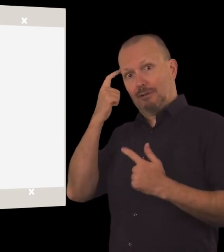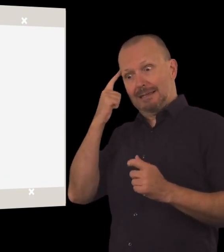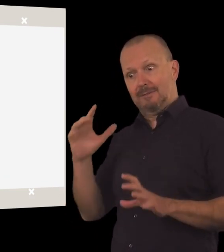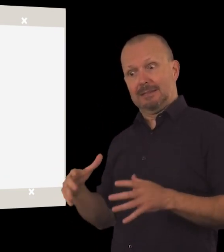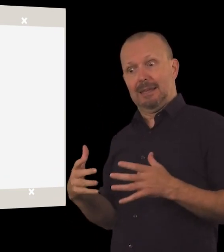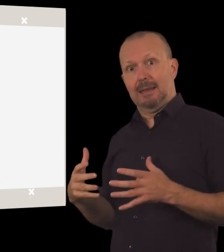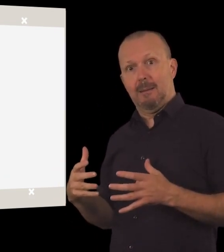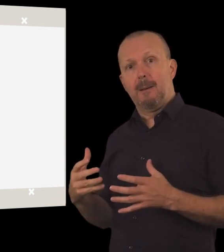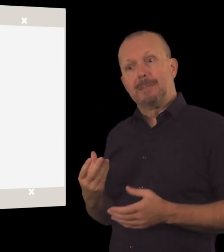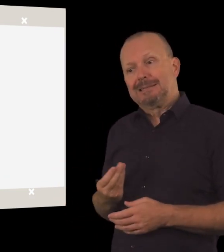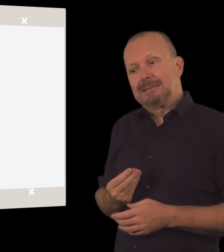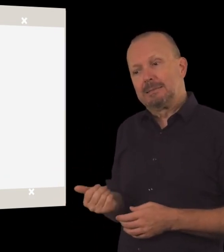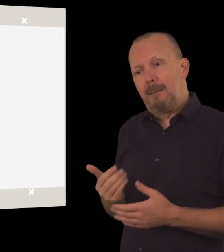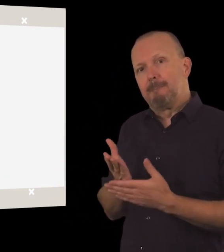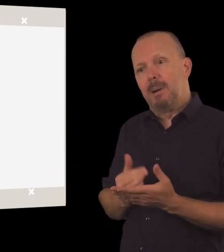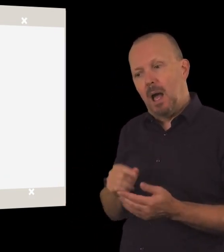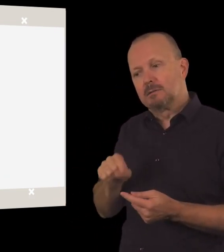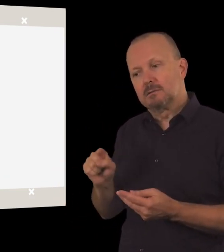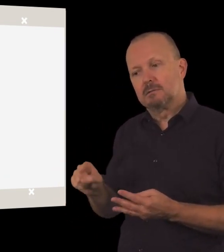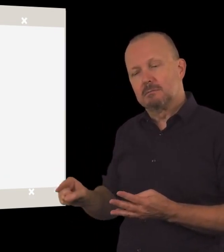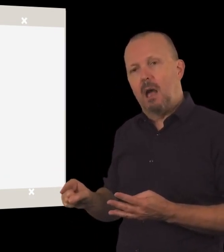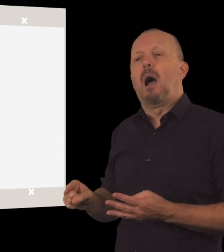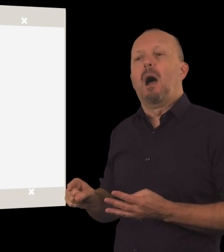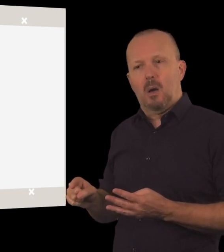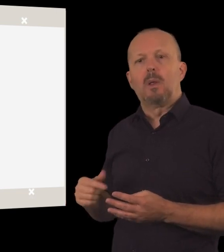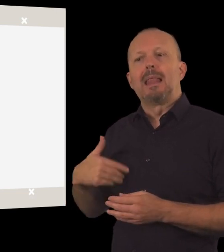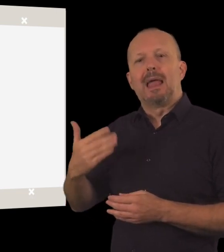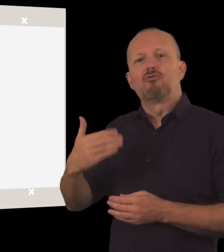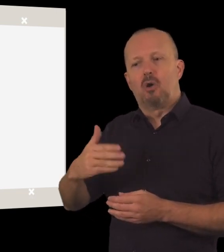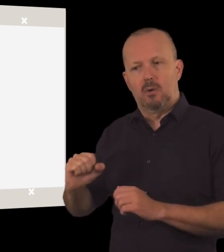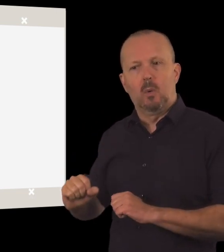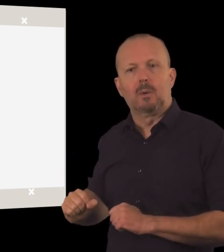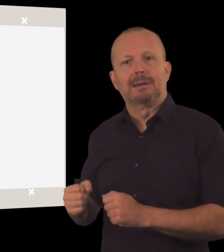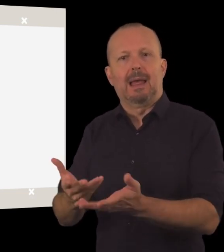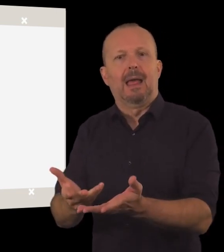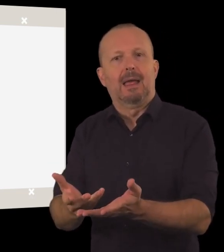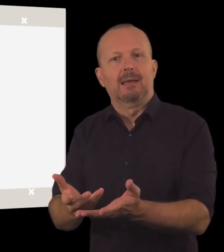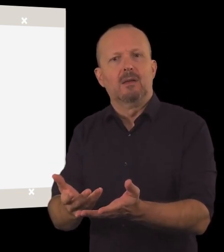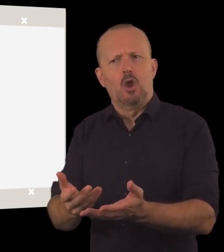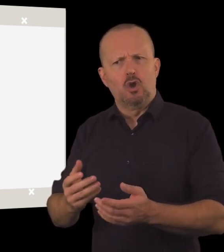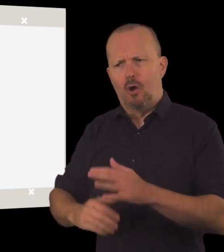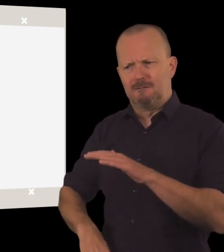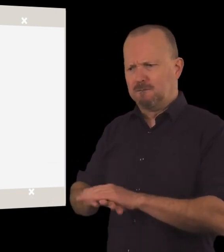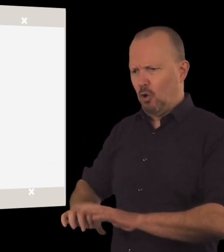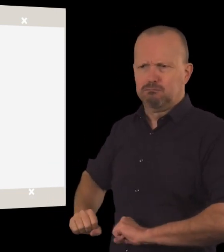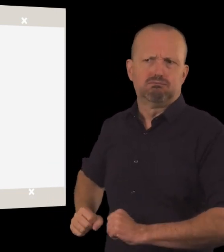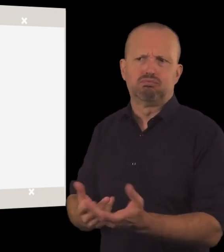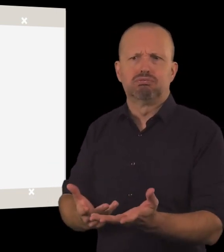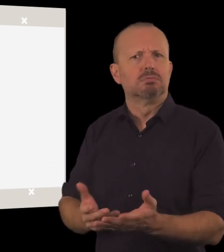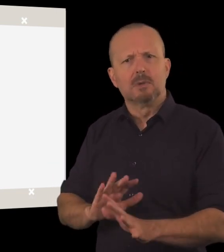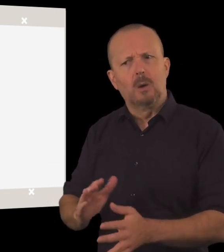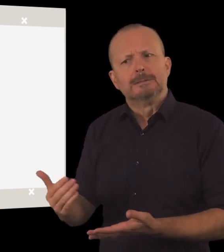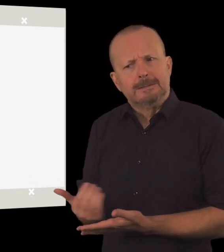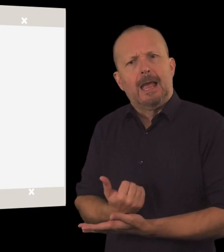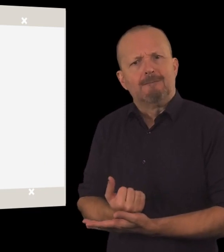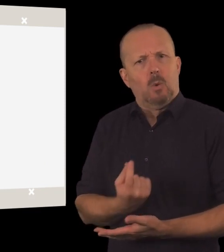professional development and our creative days are a great chance for us to grow as individuals, to develop and learn more